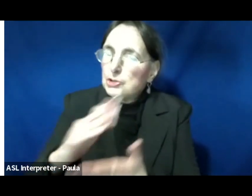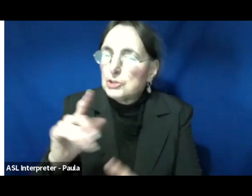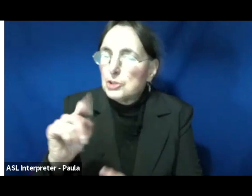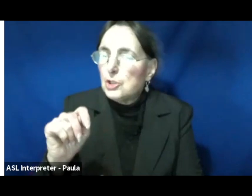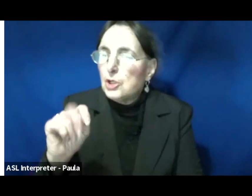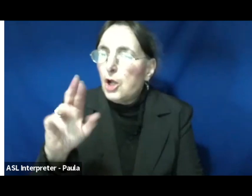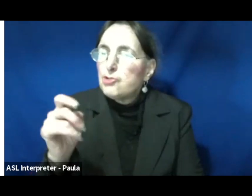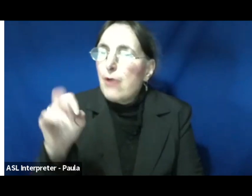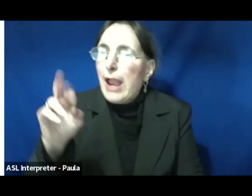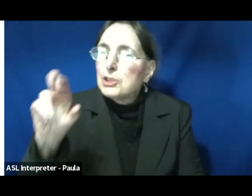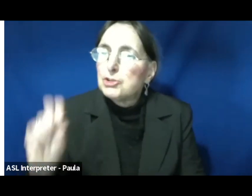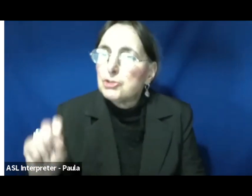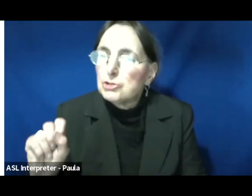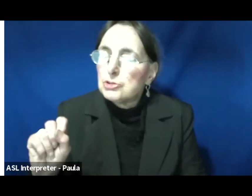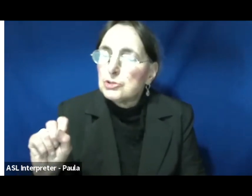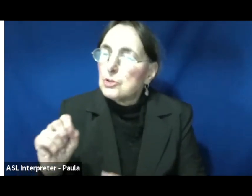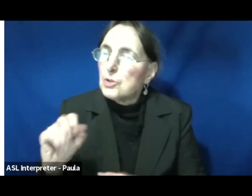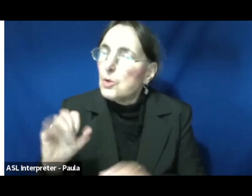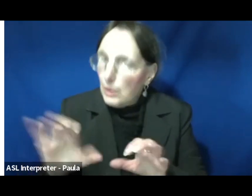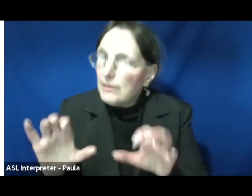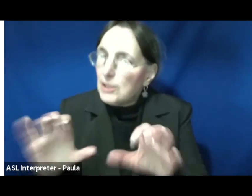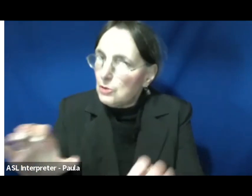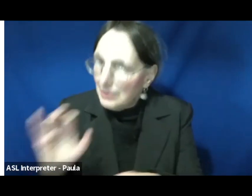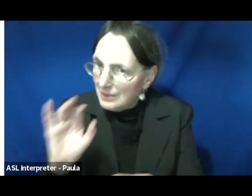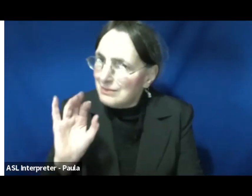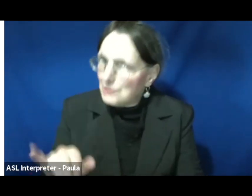what are they doing? Minimum tillage.